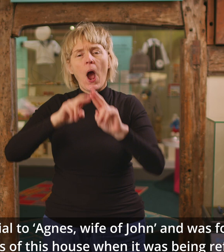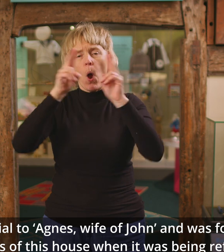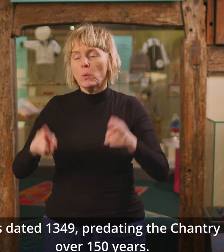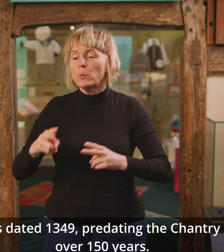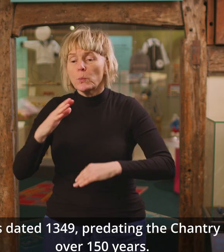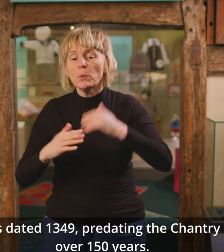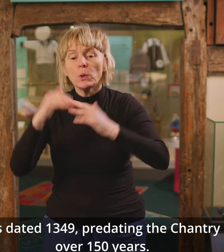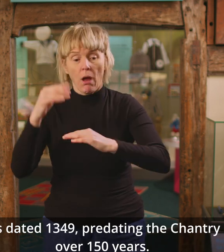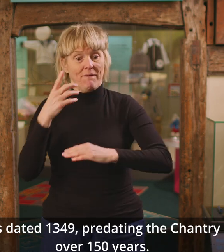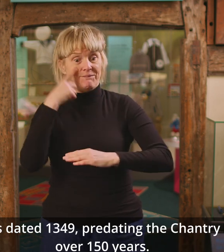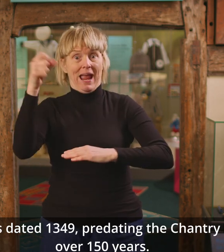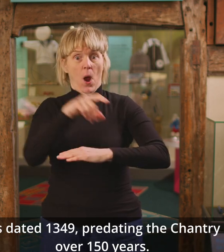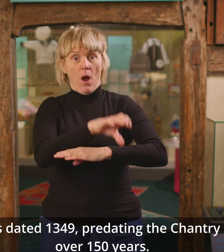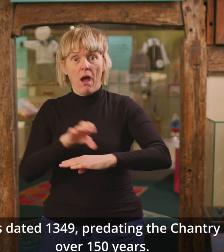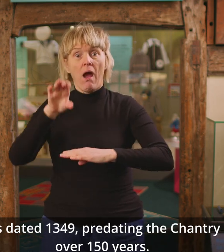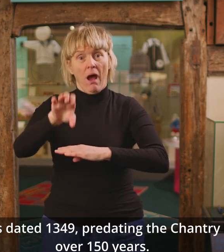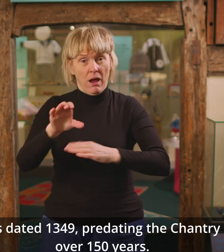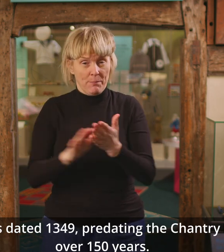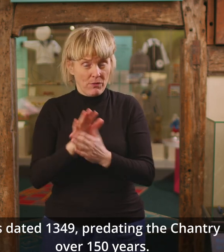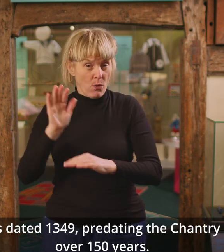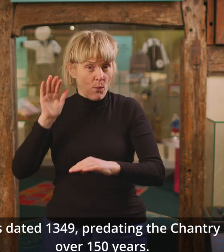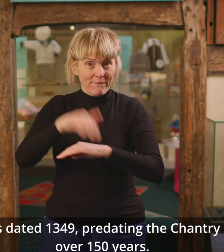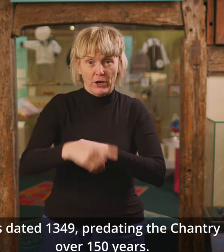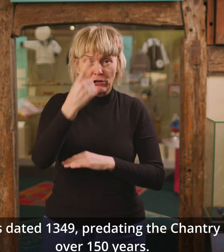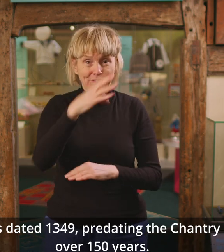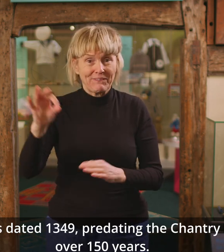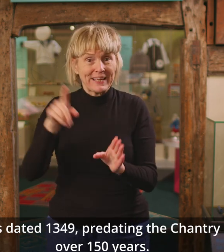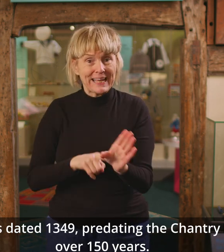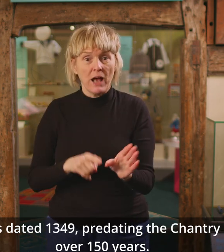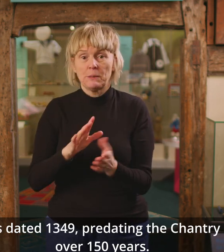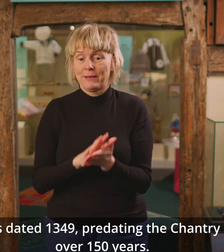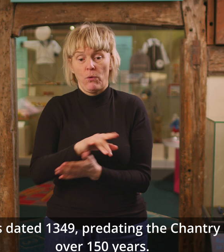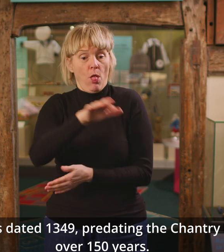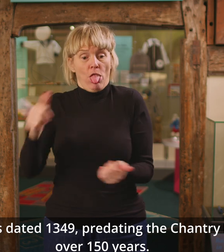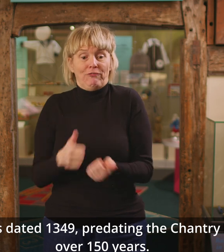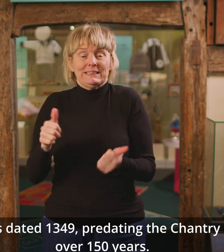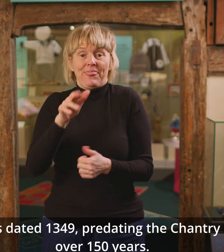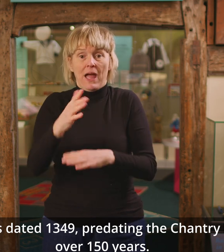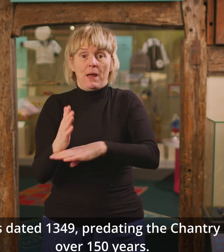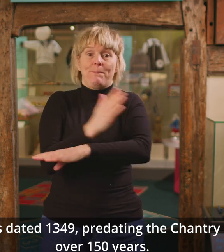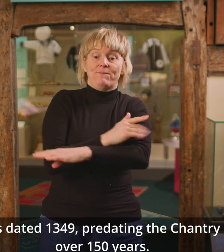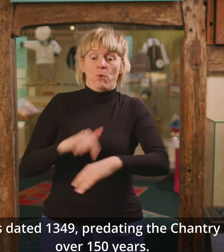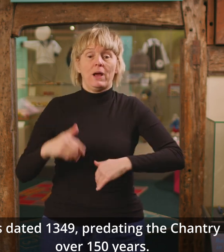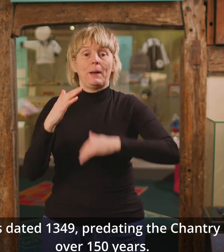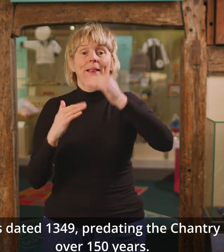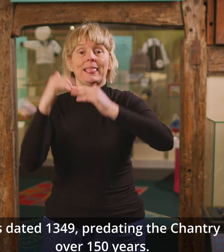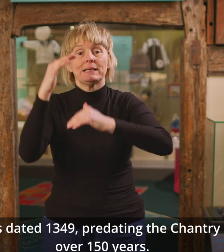The plaque is dated 1349, predating the Chantry House by over 150